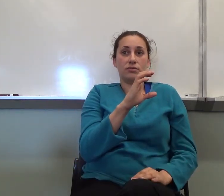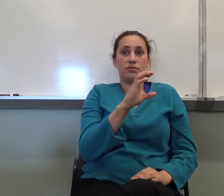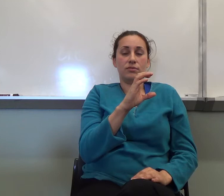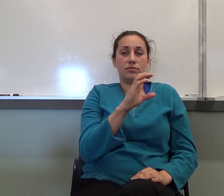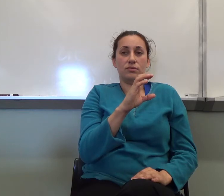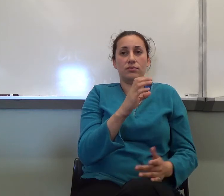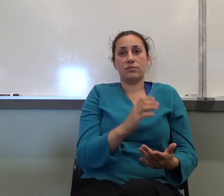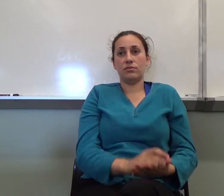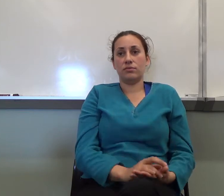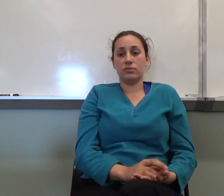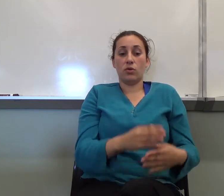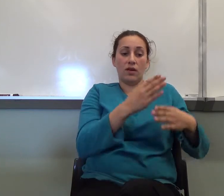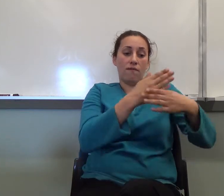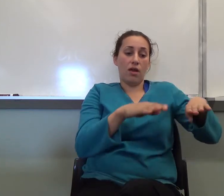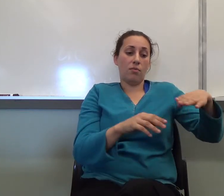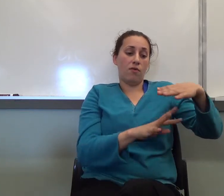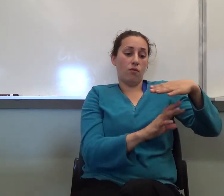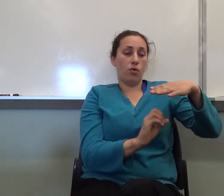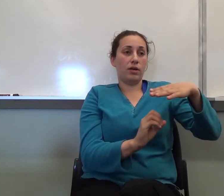So dividing by the 40, you